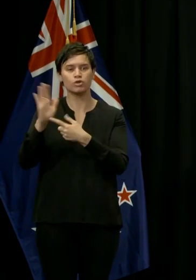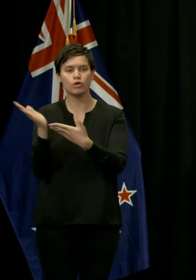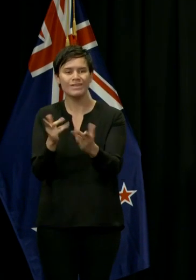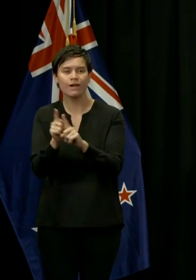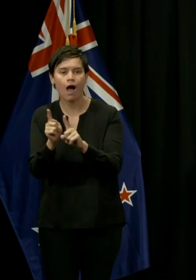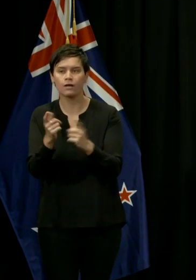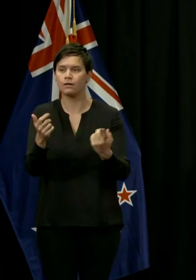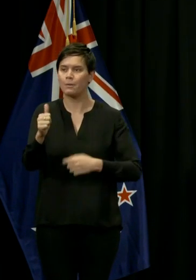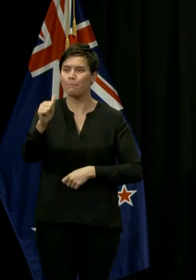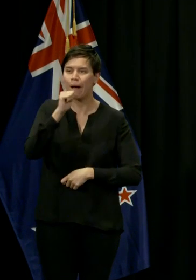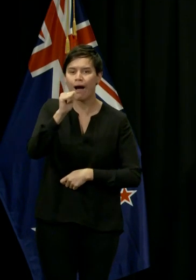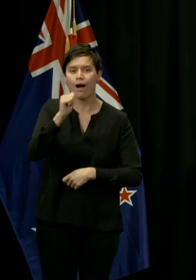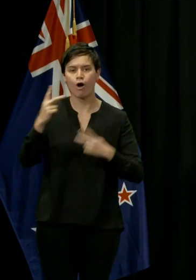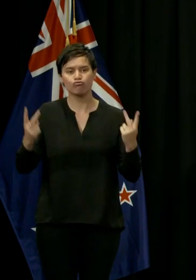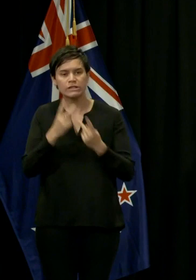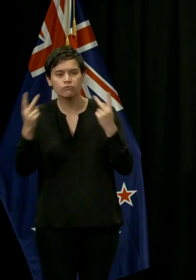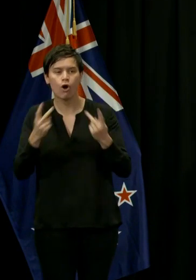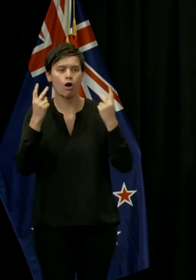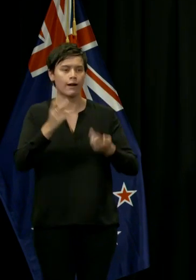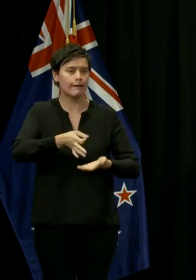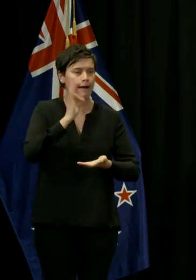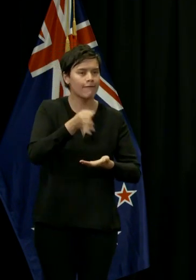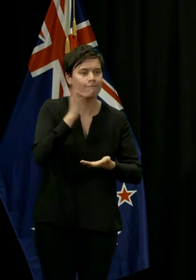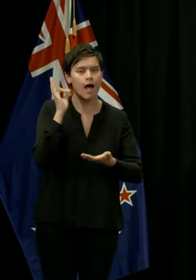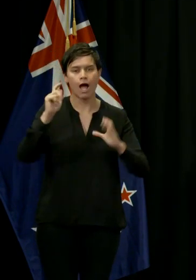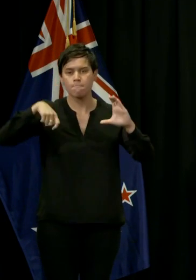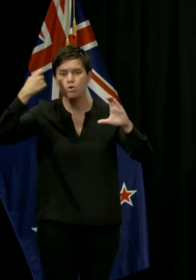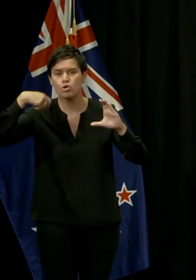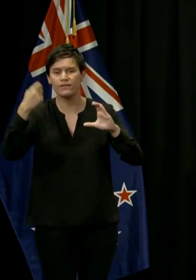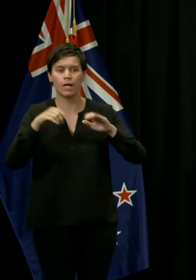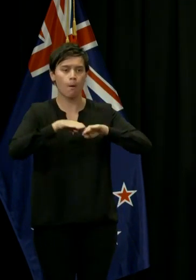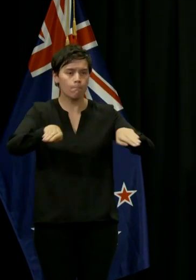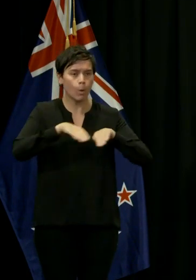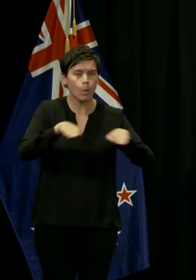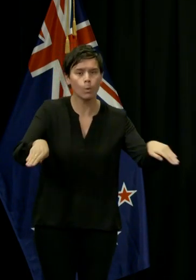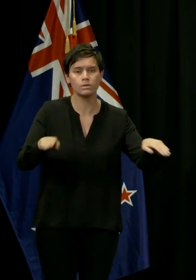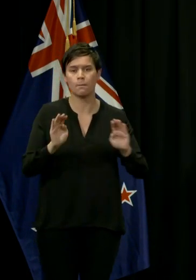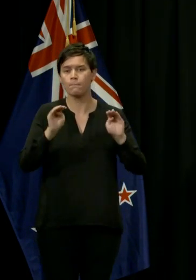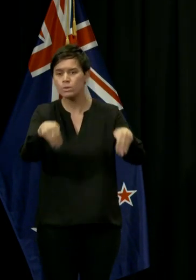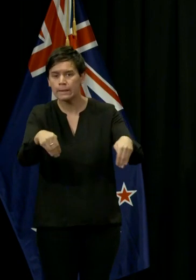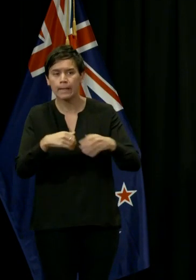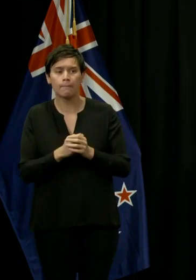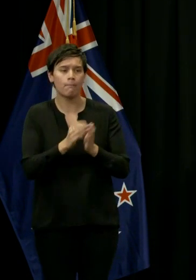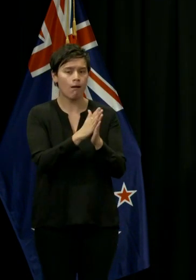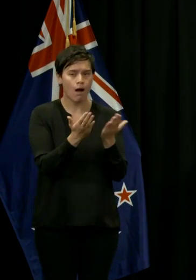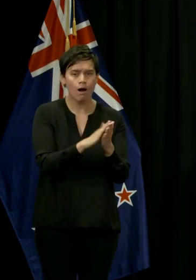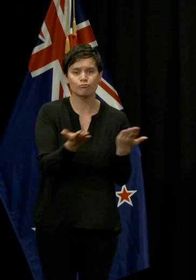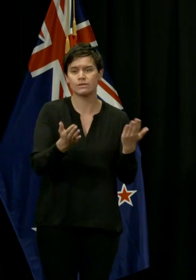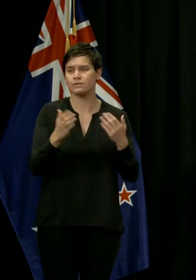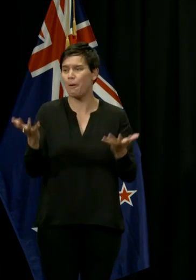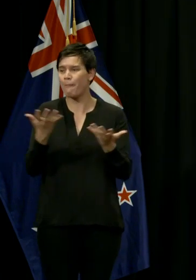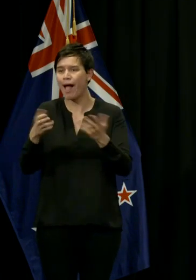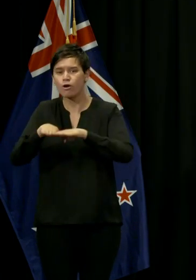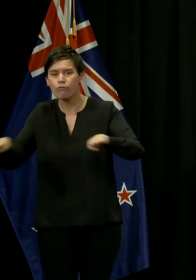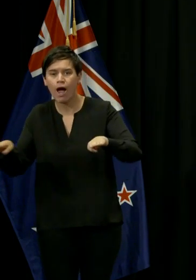restaurants, cafes, cinemas, pools, museums, libraries,